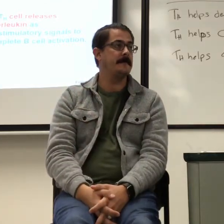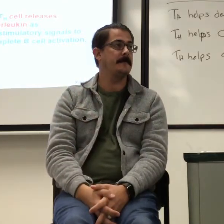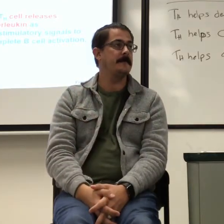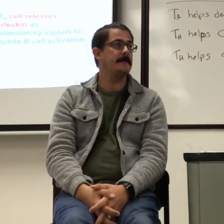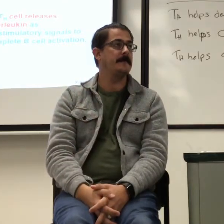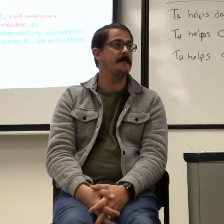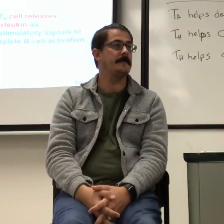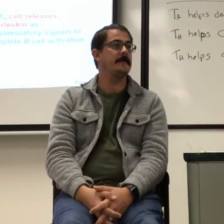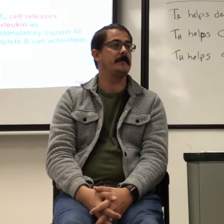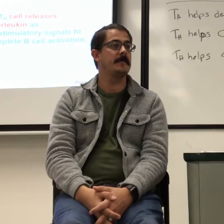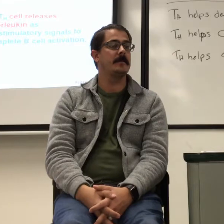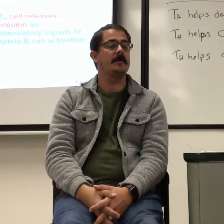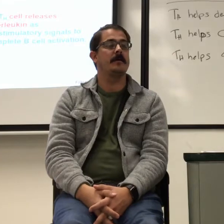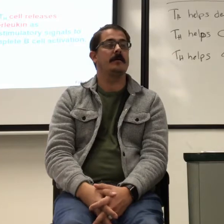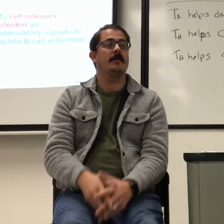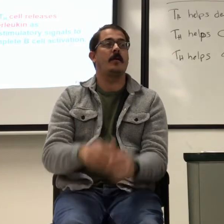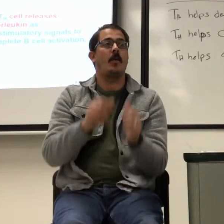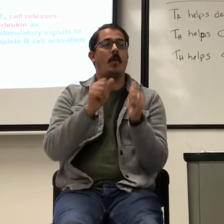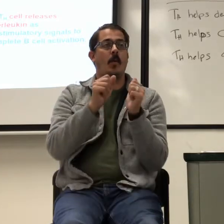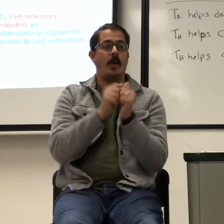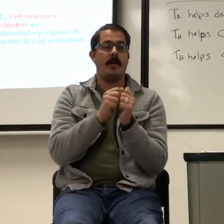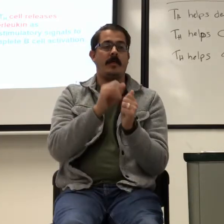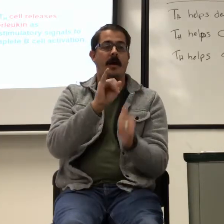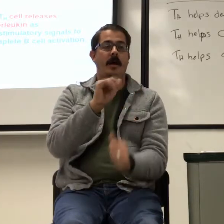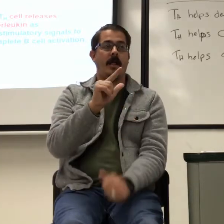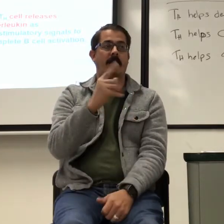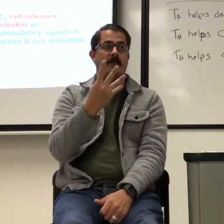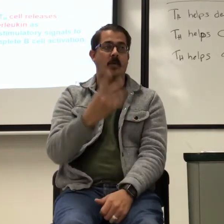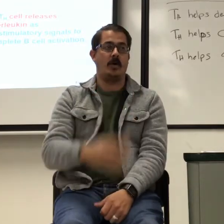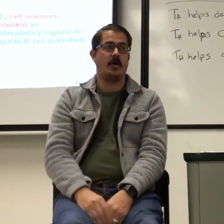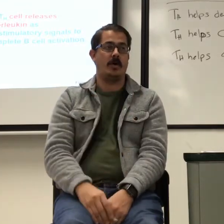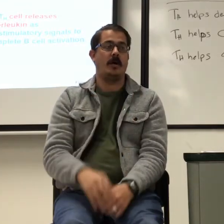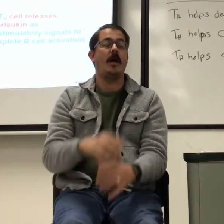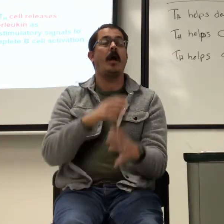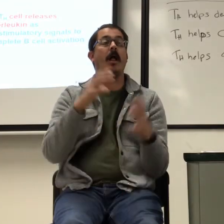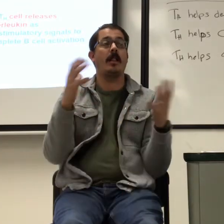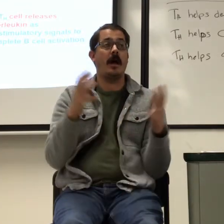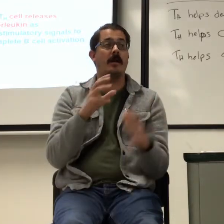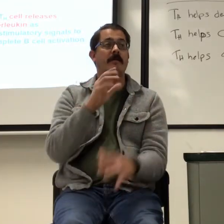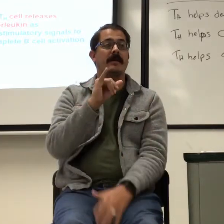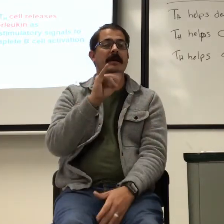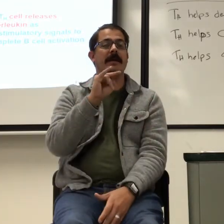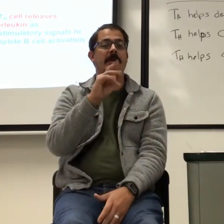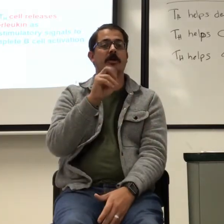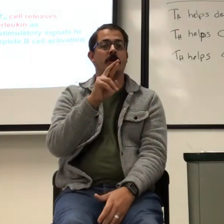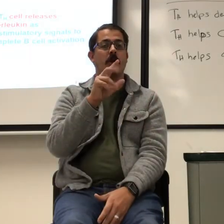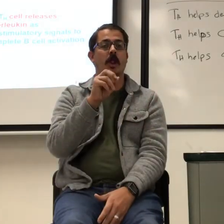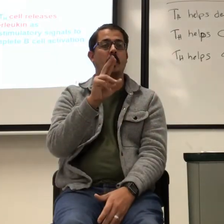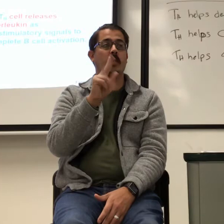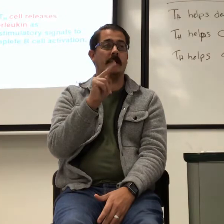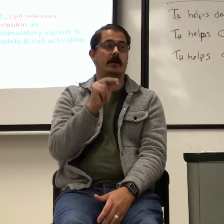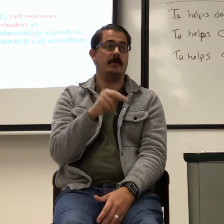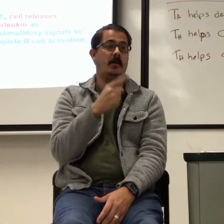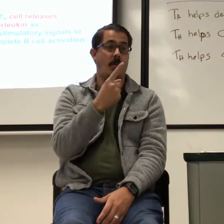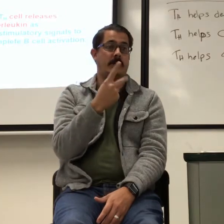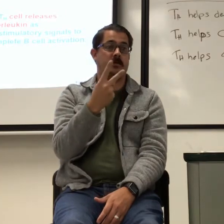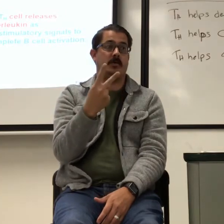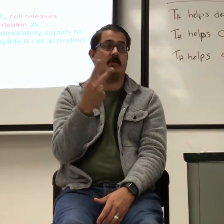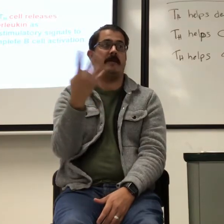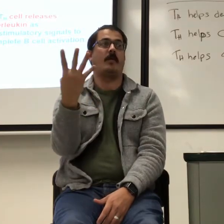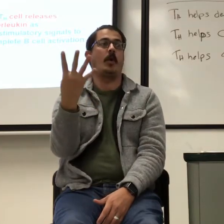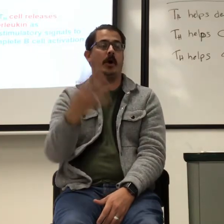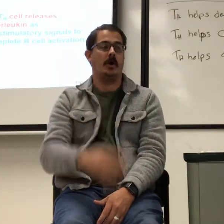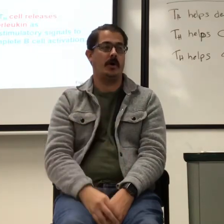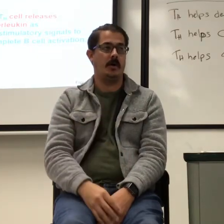with IL-4. There's a lot of interleukins. I've just given you 3 to know. IL-1, IL-2, and